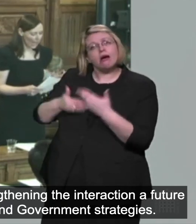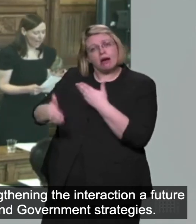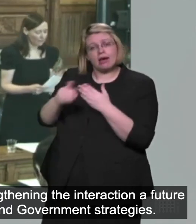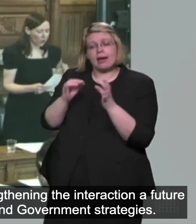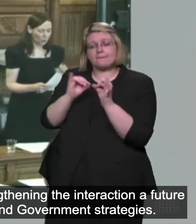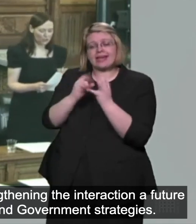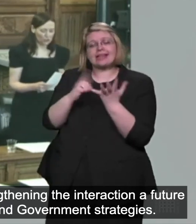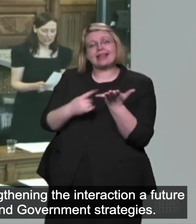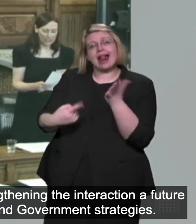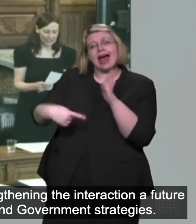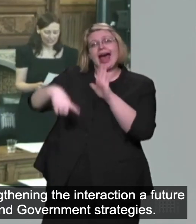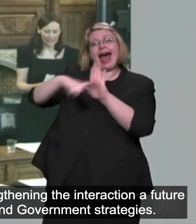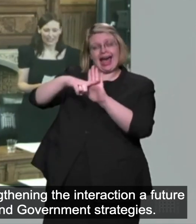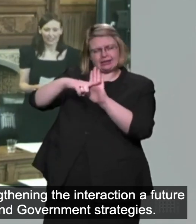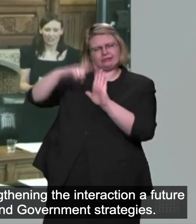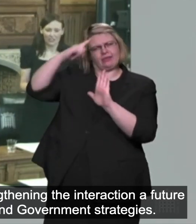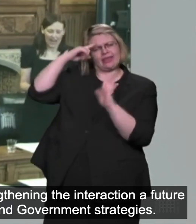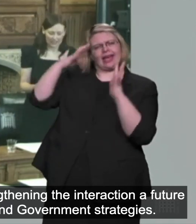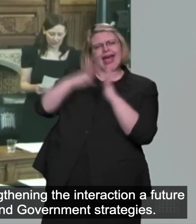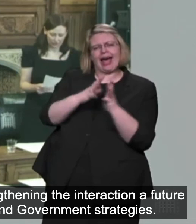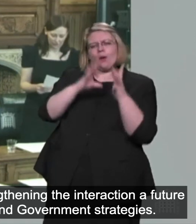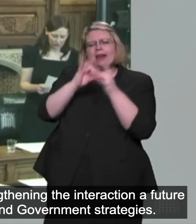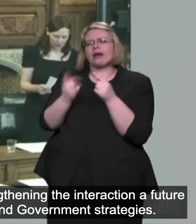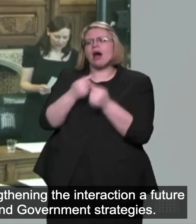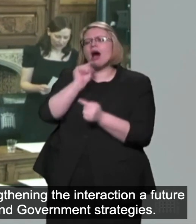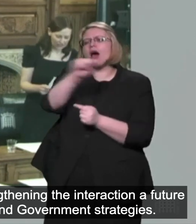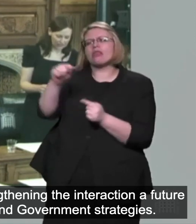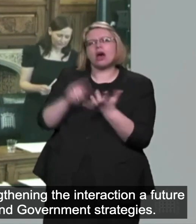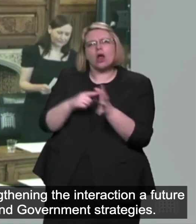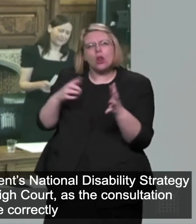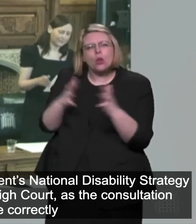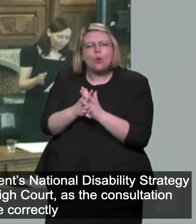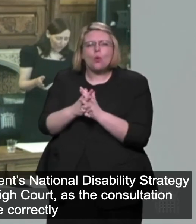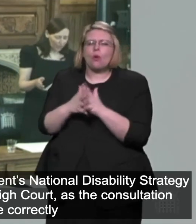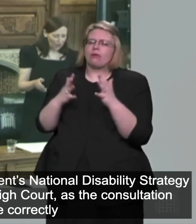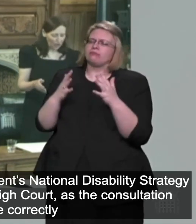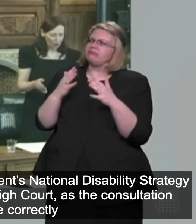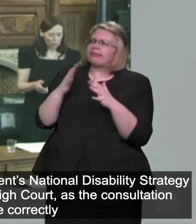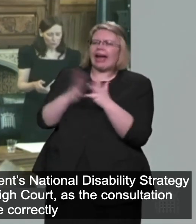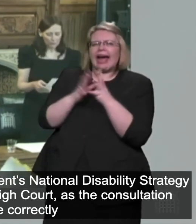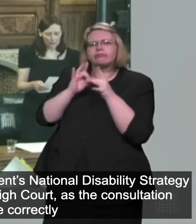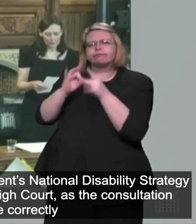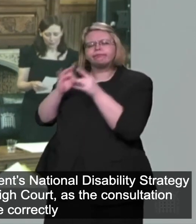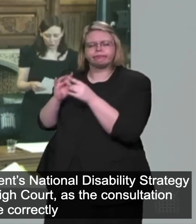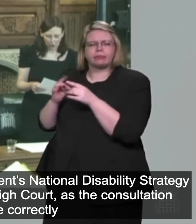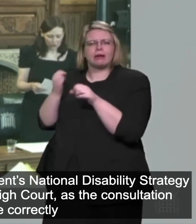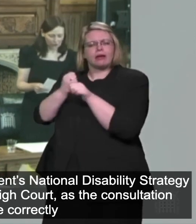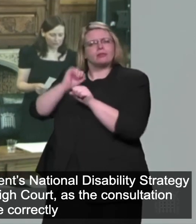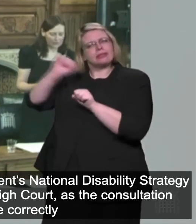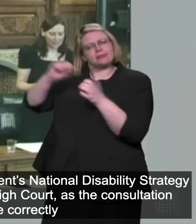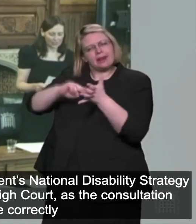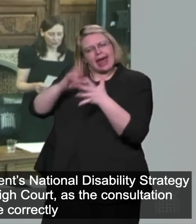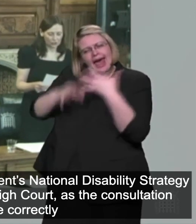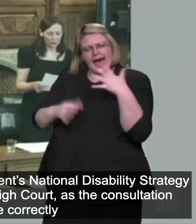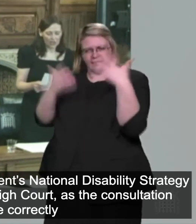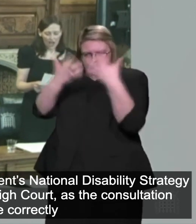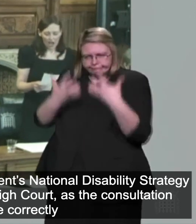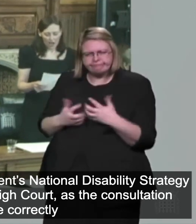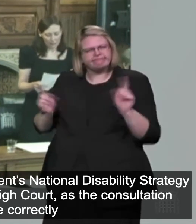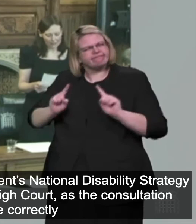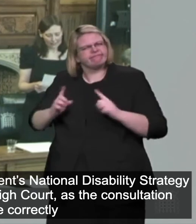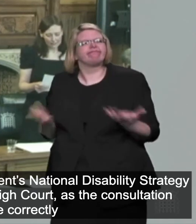Act will have with other legislation and government strategies. Honourable members will know the government's